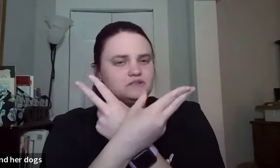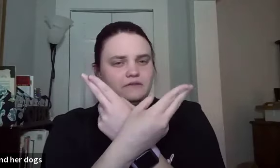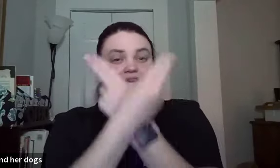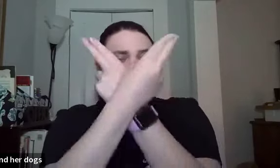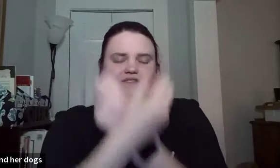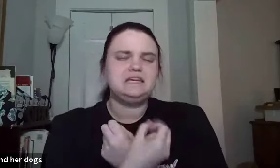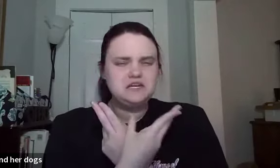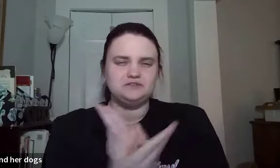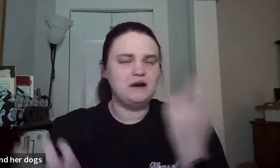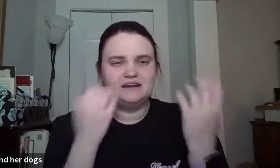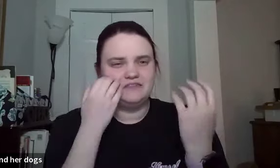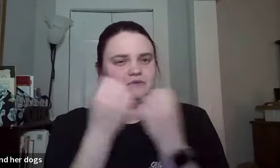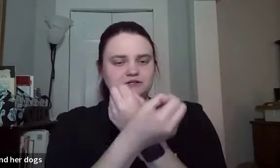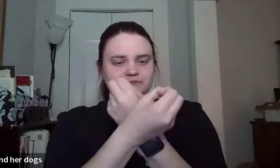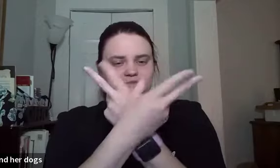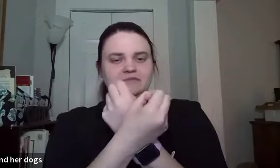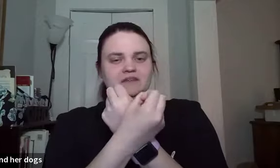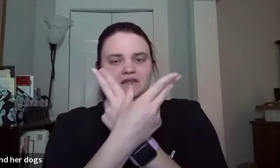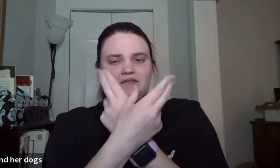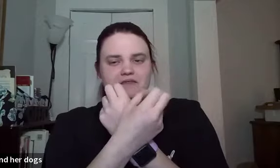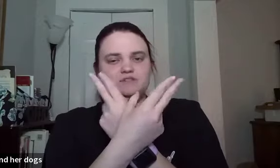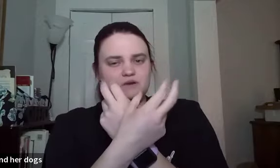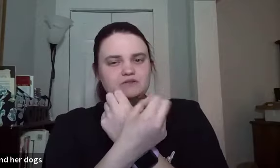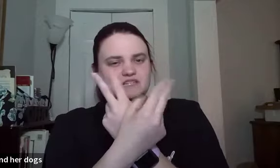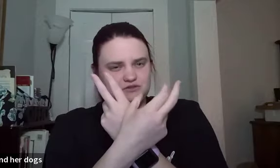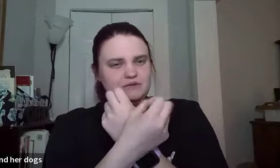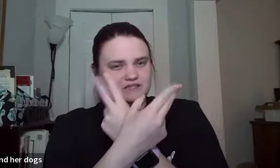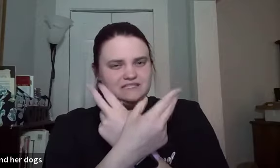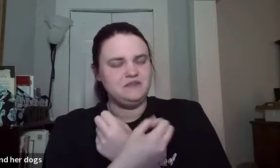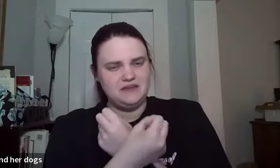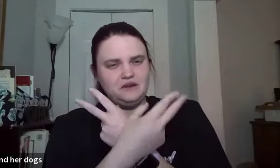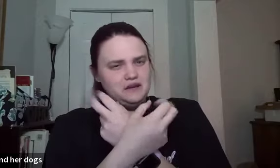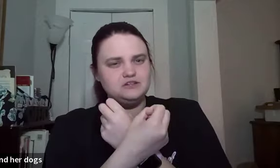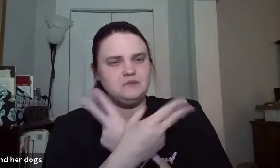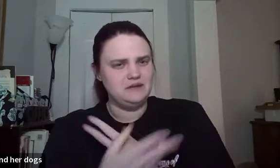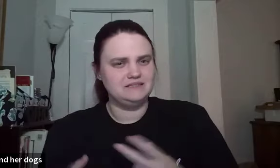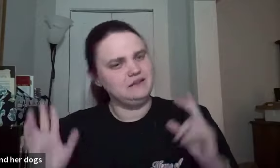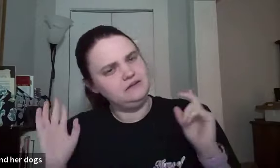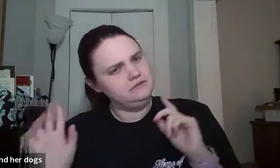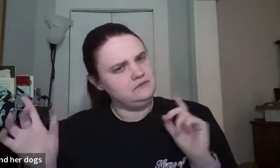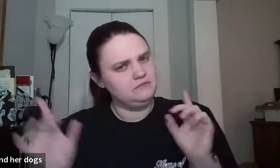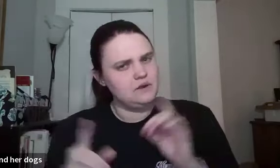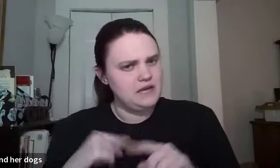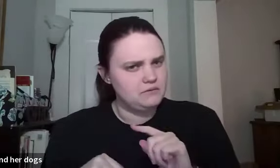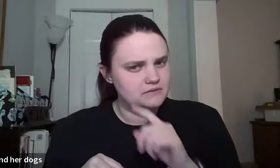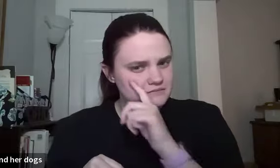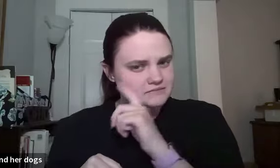or the ears. Why did I think whiskers? That one's one of those interesting ones to me that kind of took me a minute to like wrap my head around.